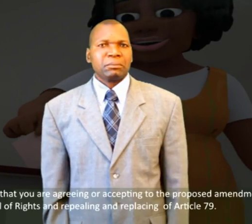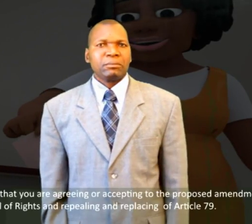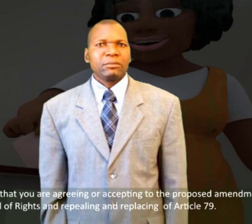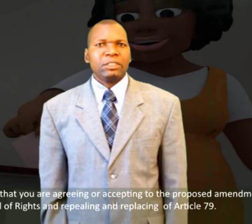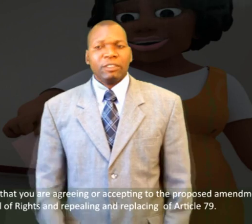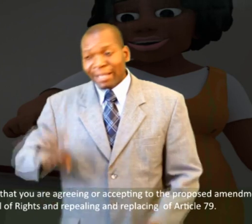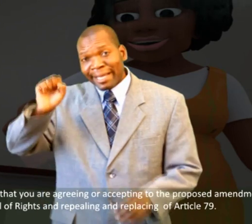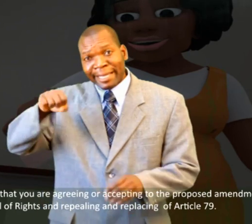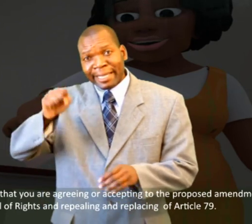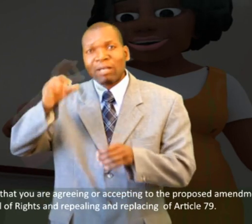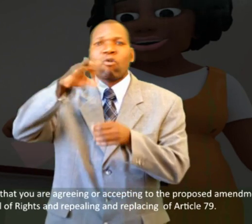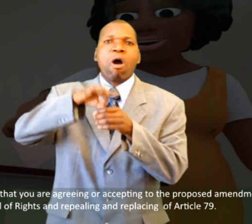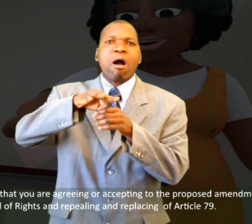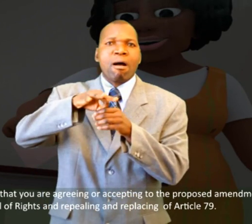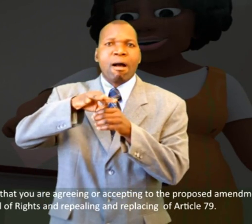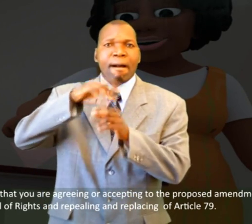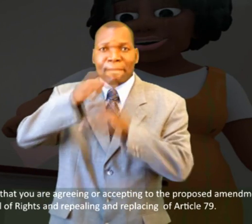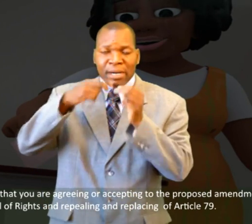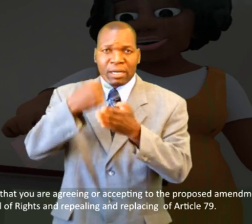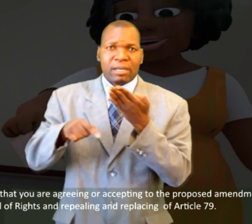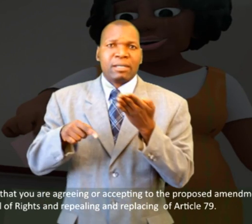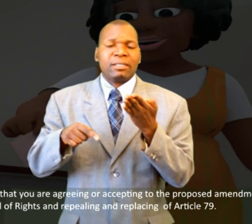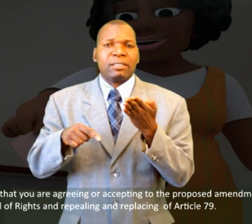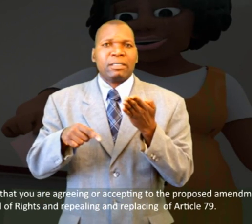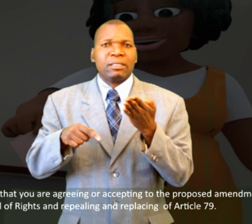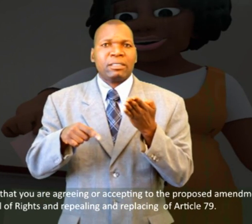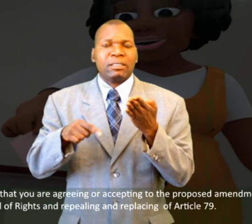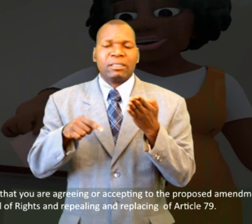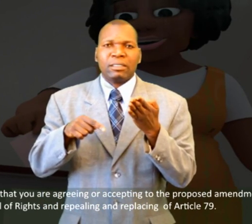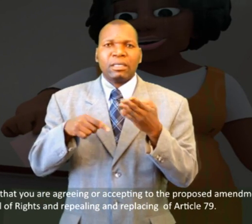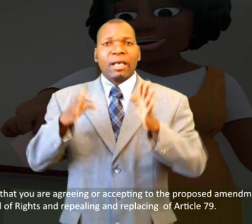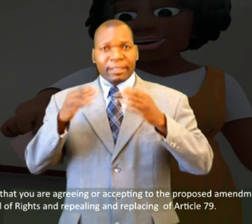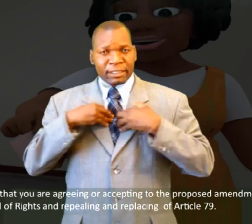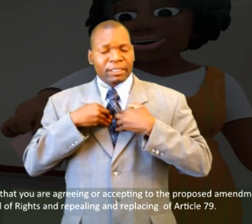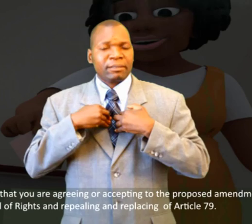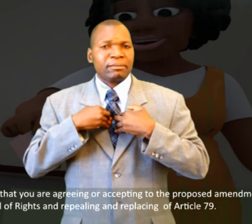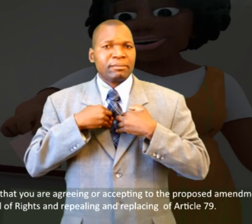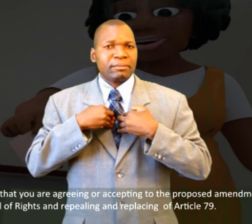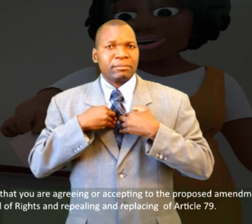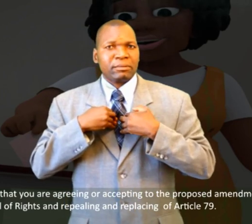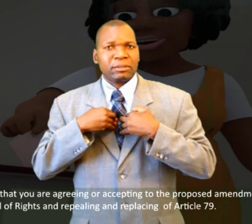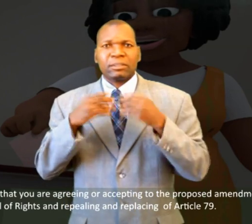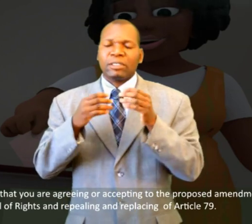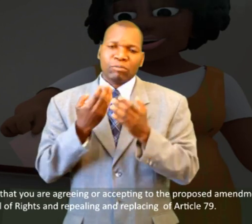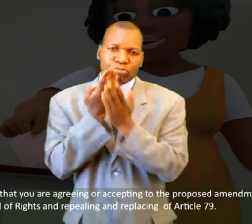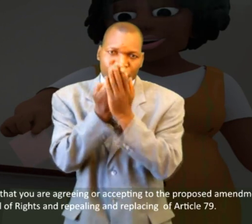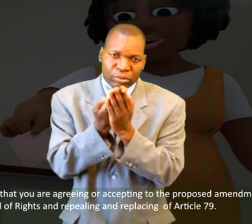it means that you are agreeing or accepting to the proposed amendments to the Bill of Rights and repealing and replacing of